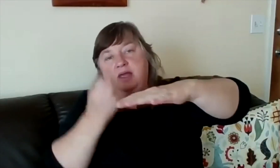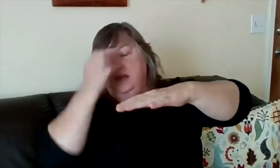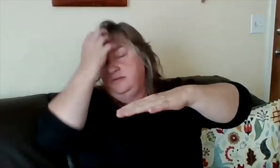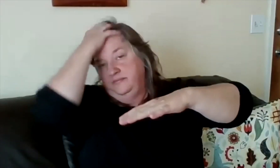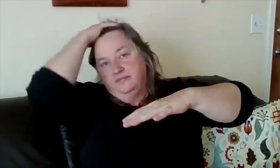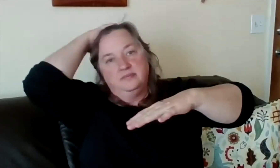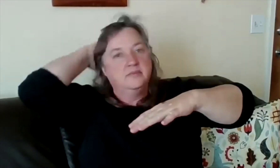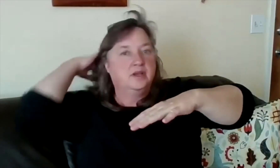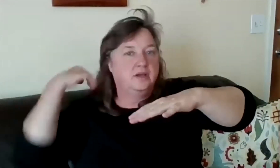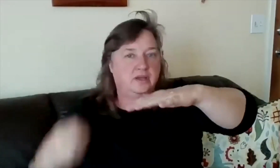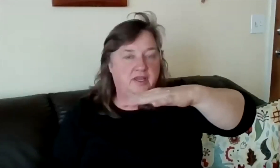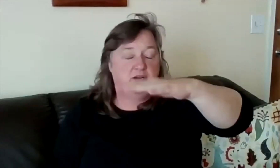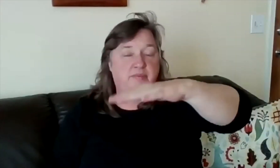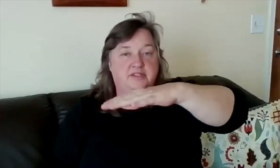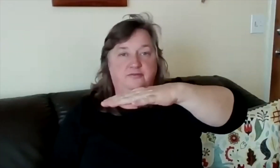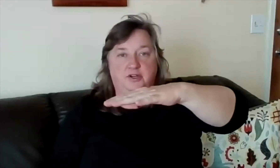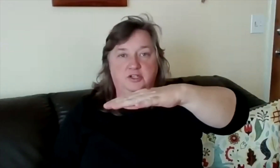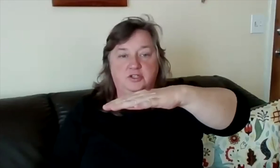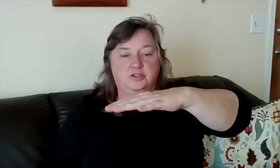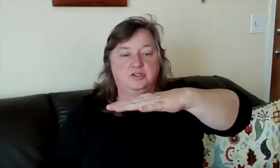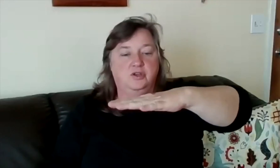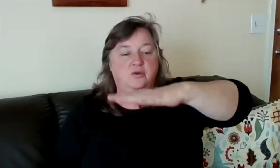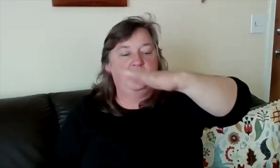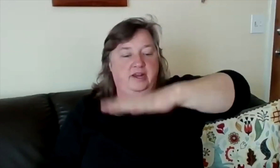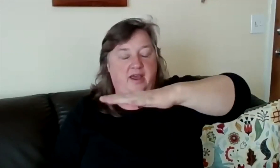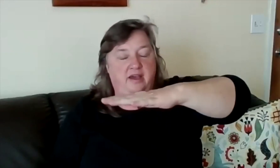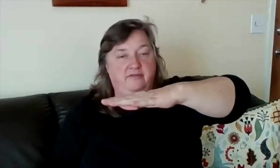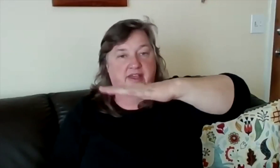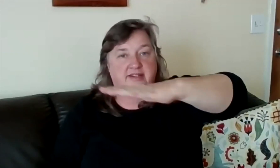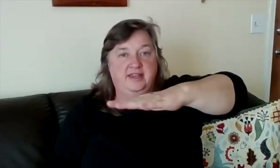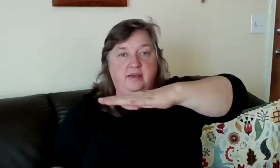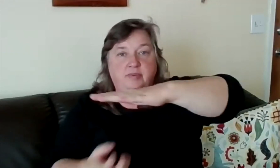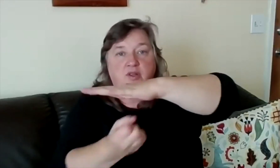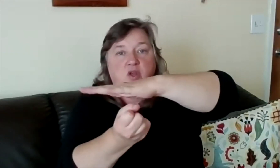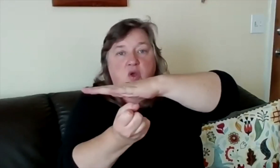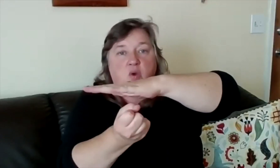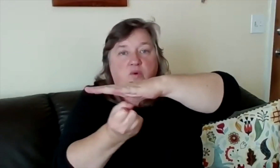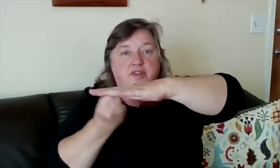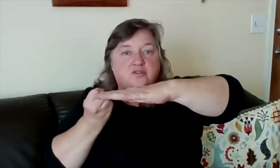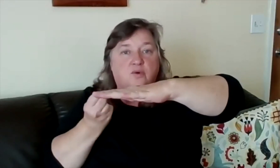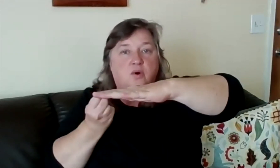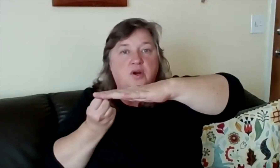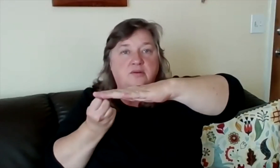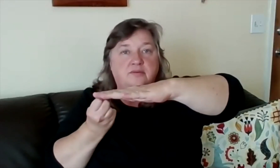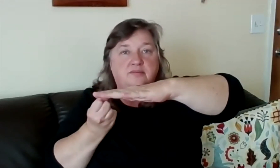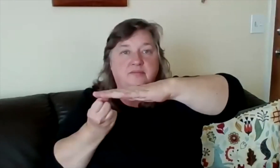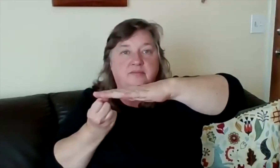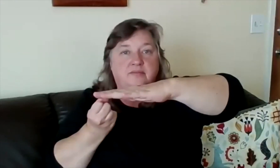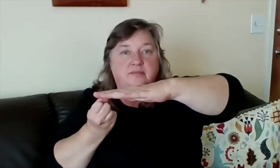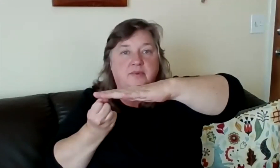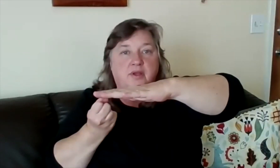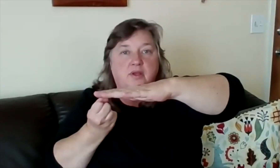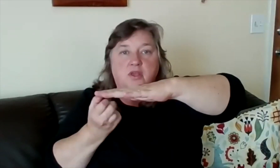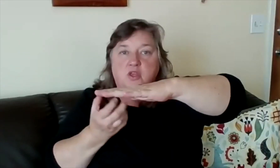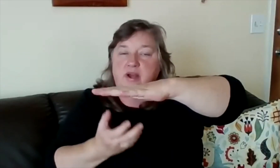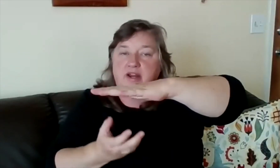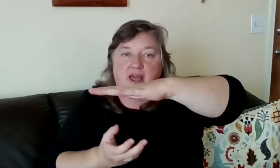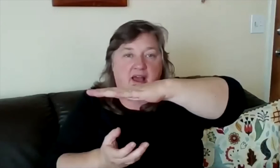a piece of furniture. So you might have a table with a drawer, you might have